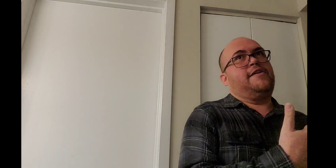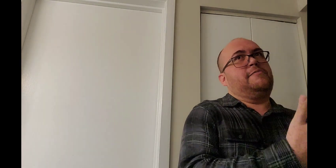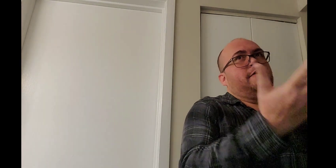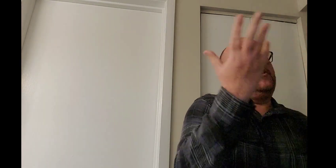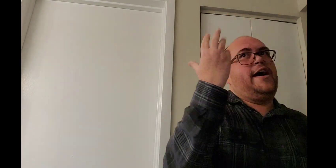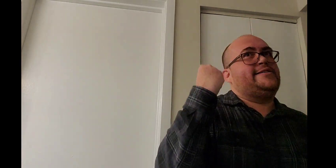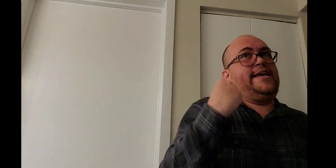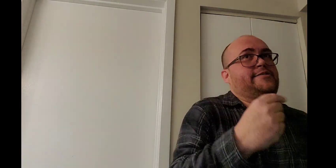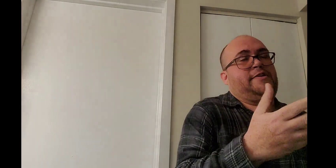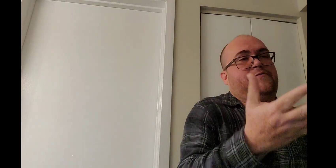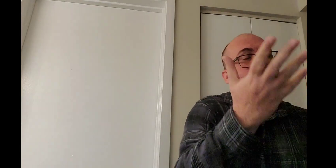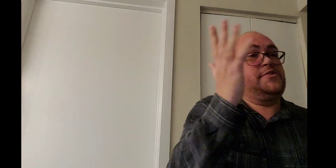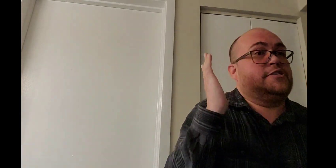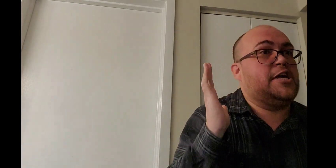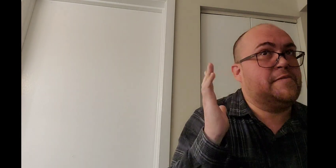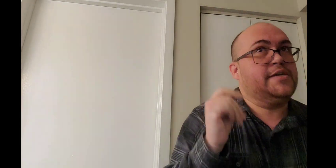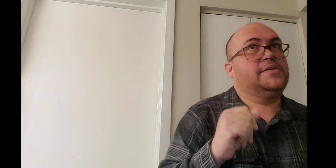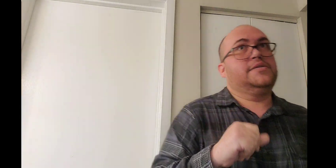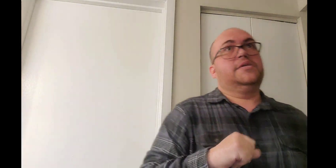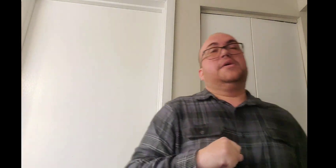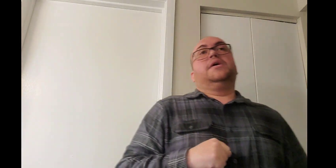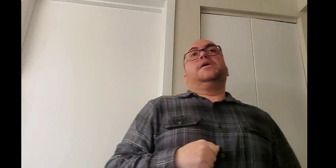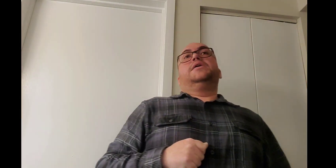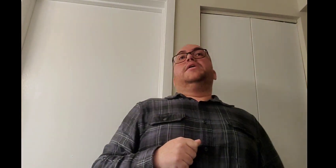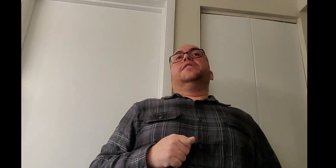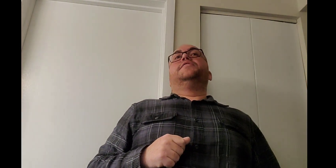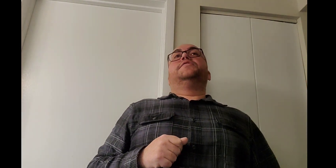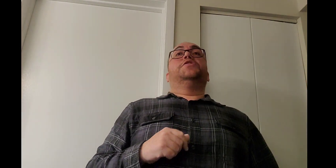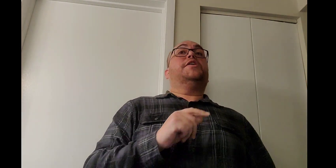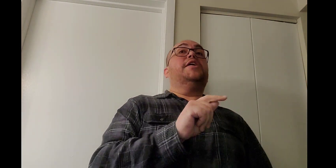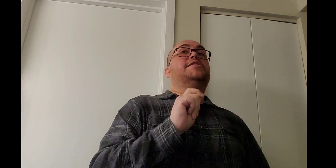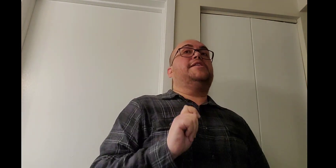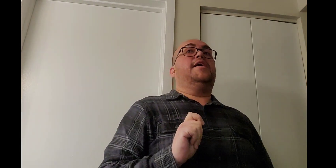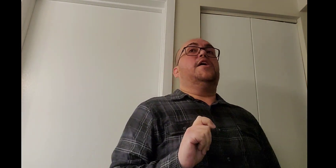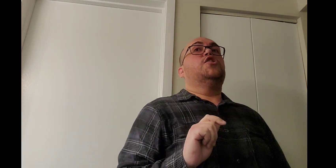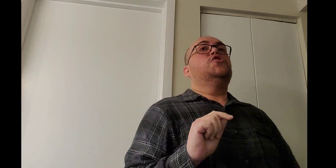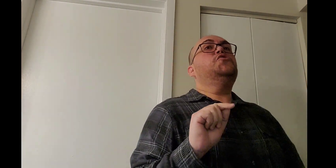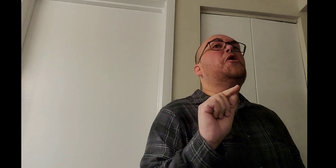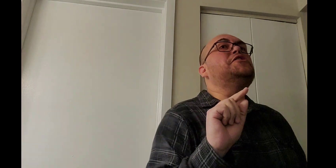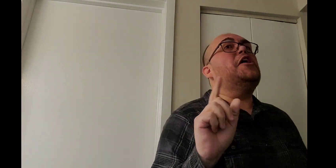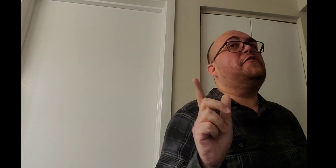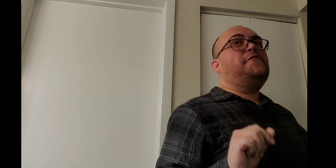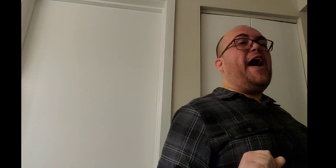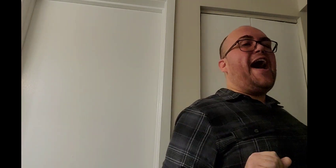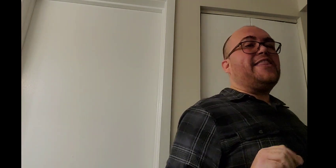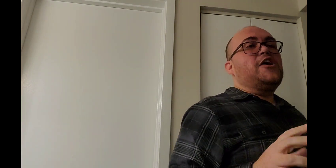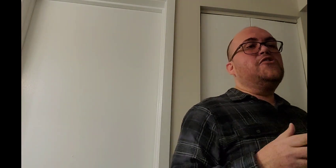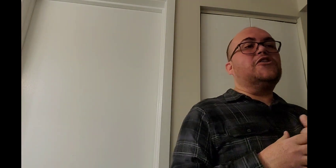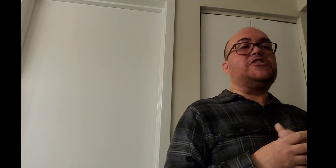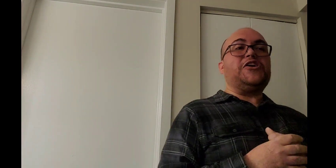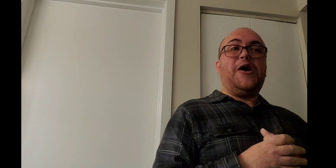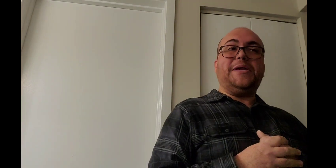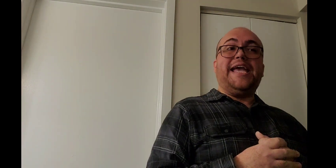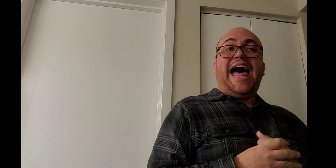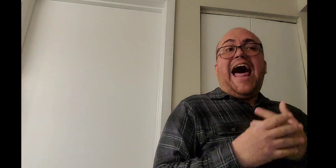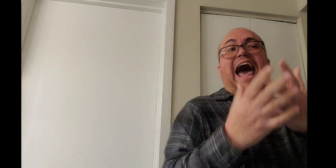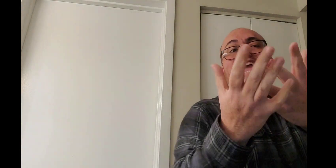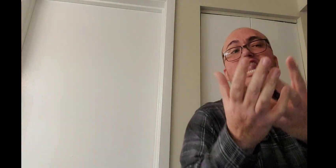everybody has x-ray vision or something the girl said you are not fat you're chubby i